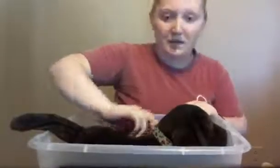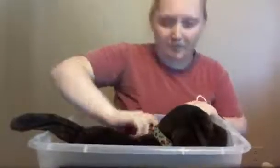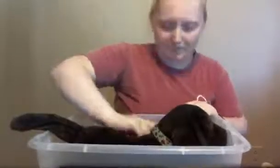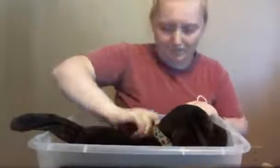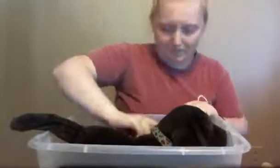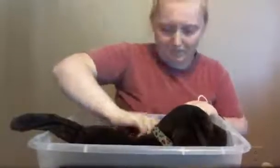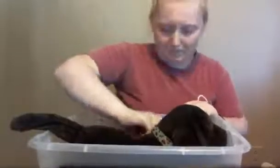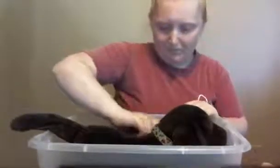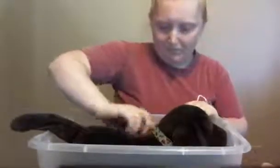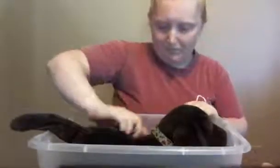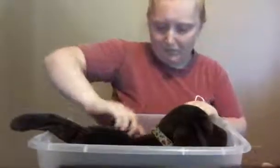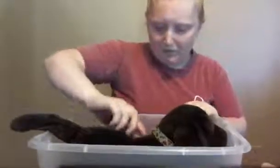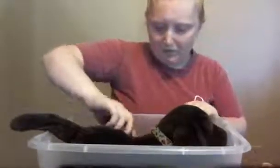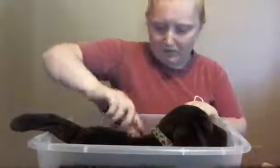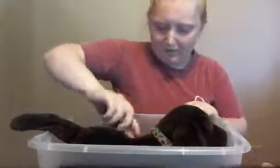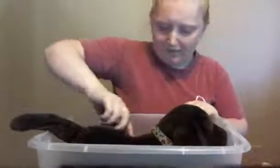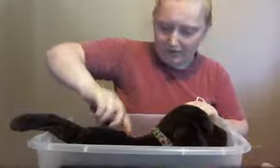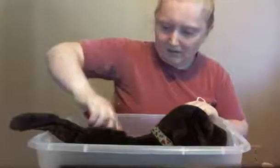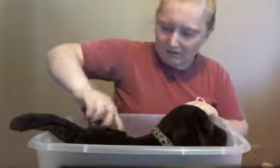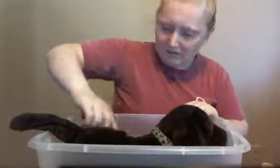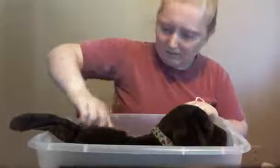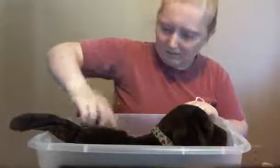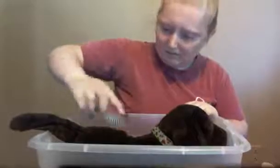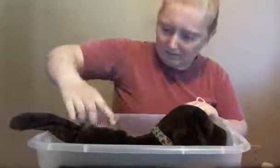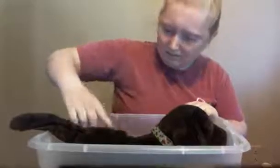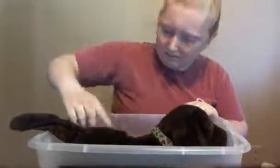fun. Do you guys like playing with your stuffed animals?